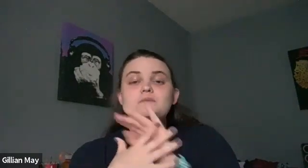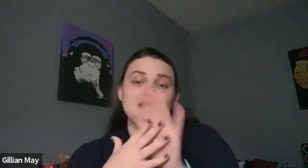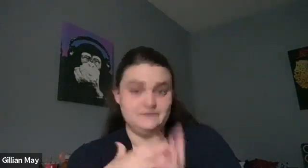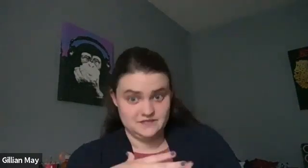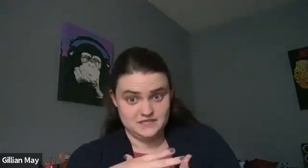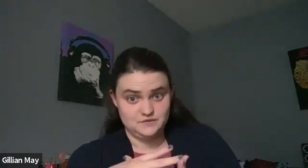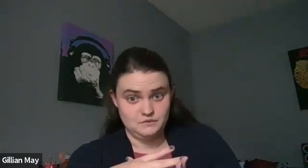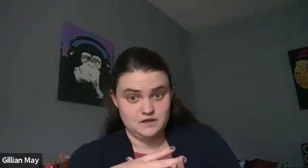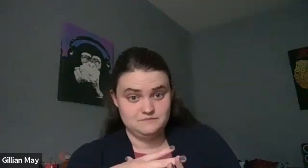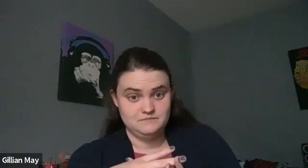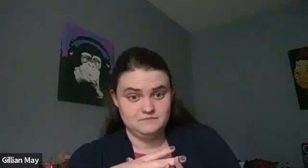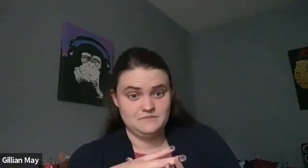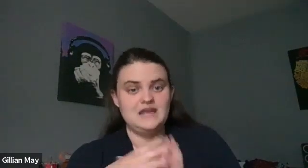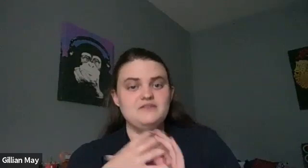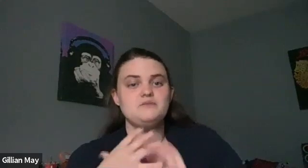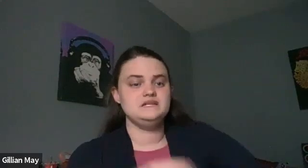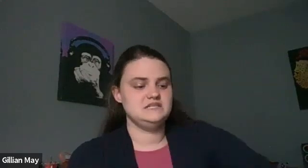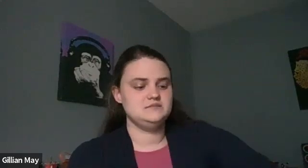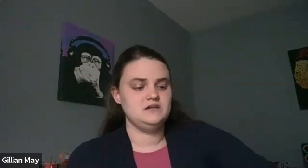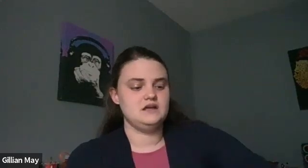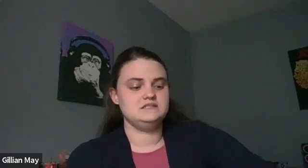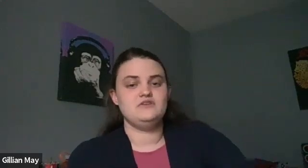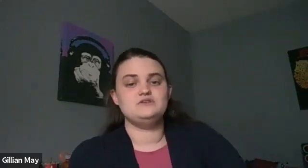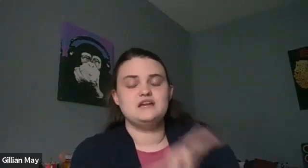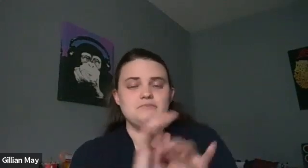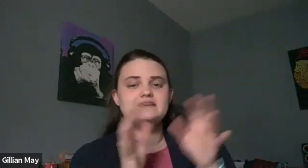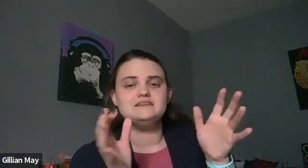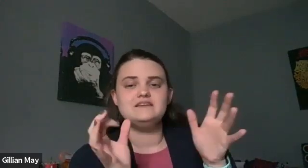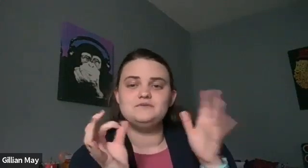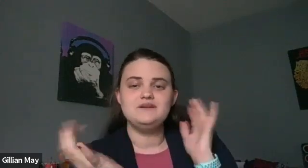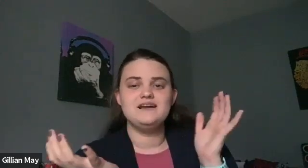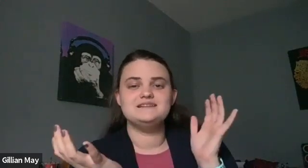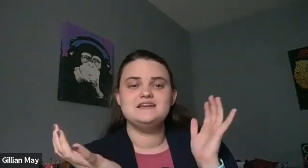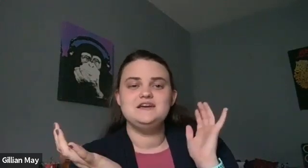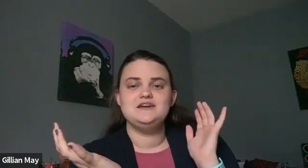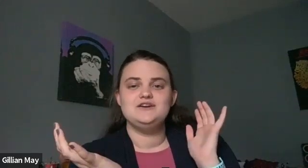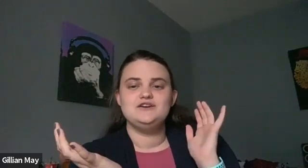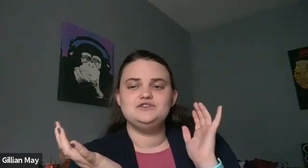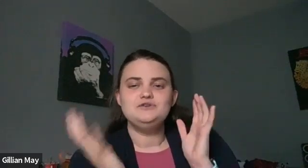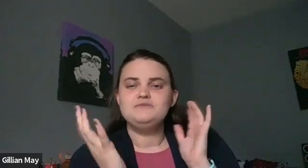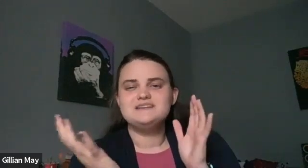many different signs for run. And the reason is because there's a base, if you realize, you don't realize how